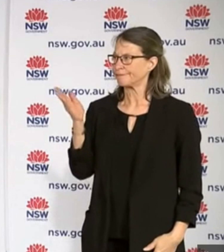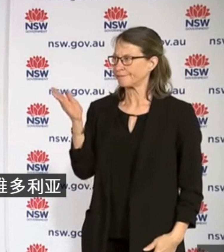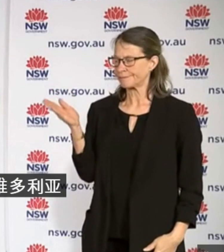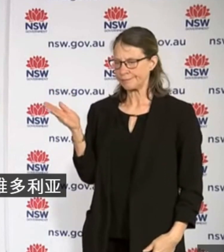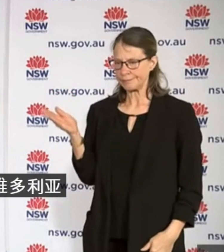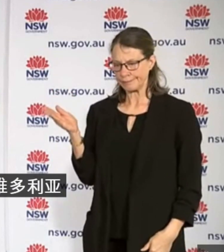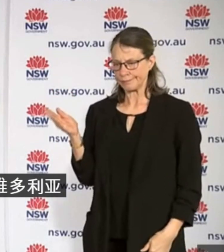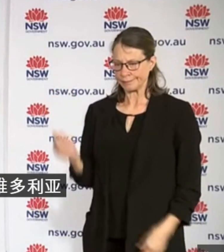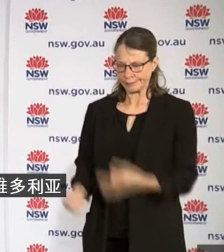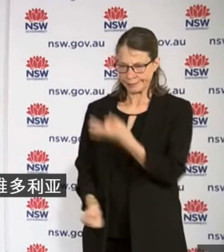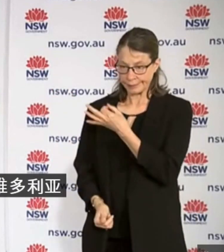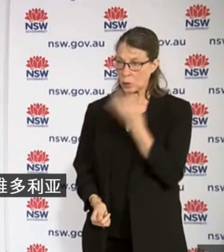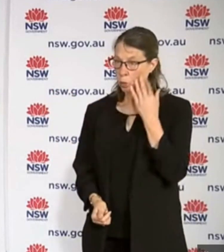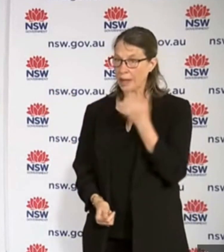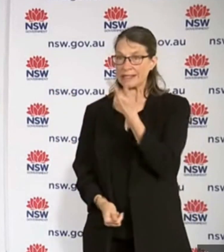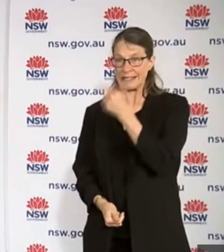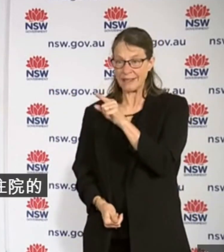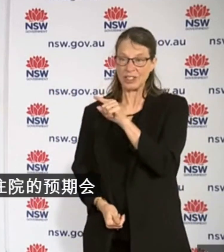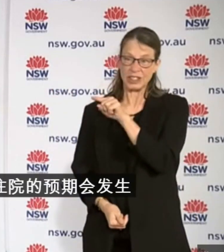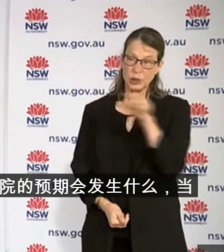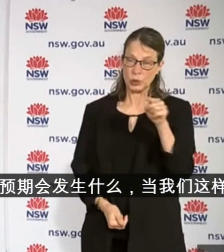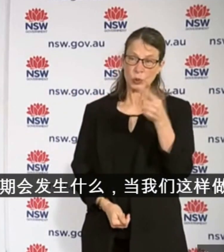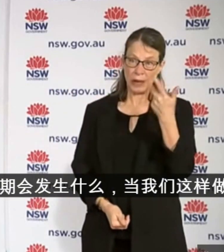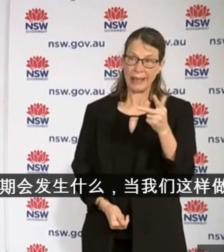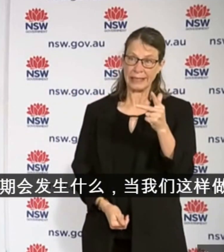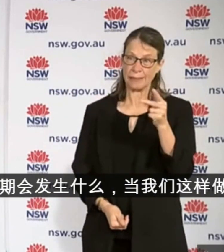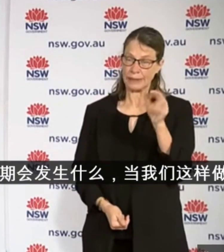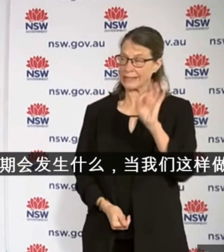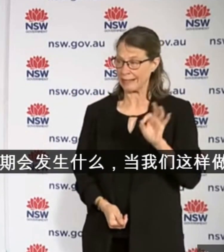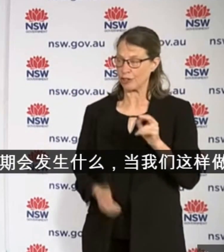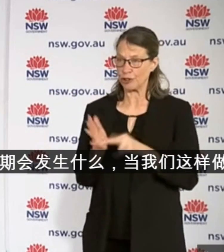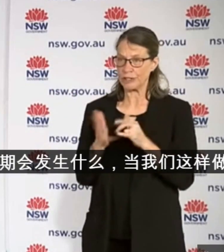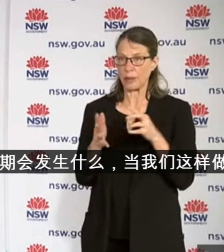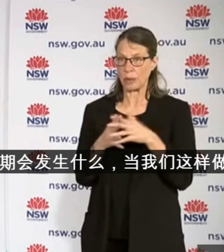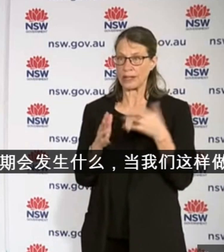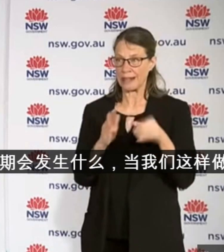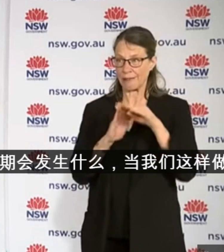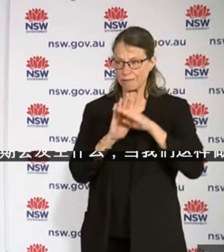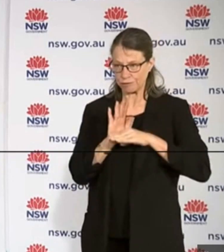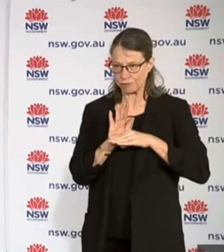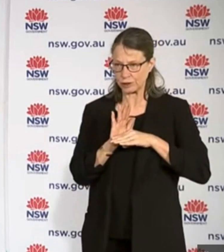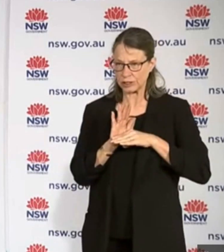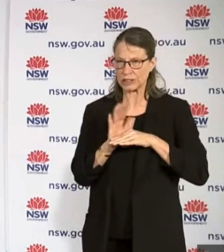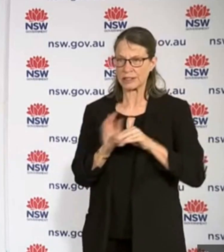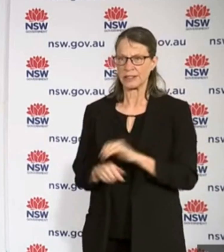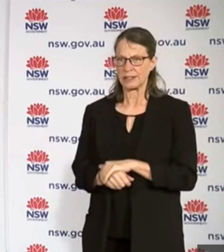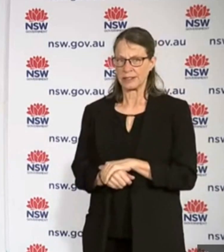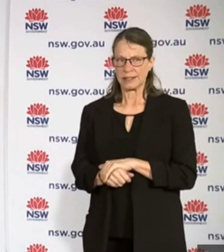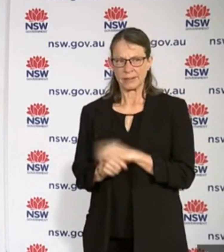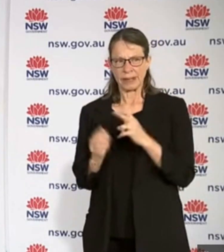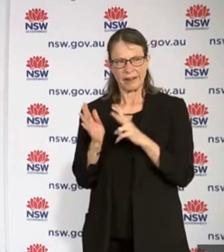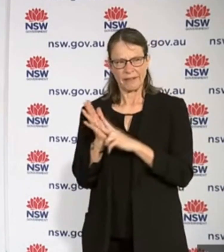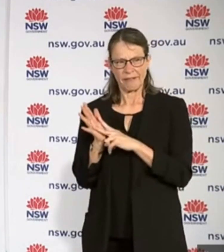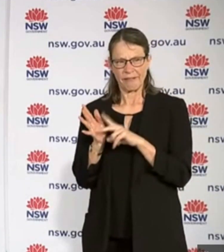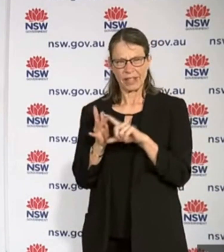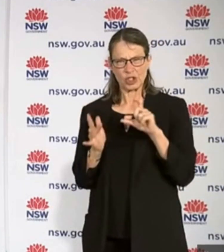80%, Victoria's released what they expect cases and hospitalisations to do when we do that. Are you going to release those for New South Wales? We've been relying, in terms of that modelling, we've